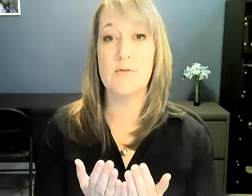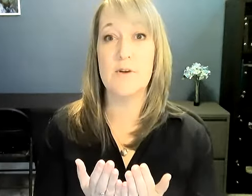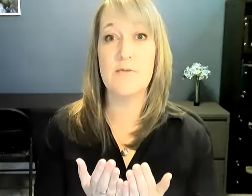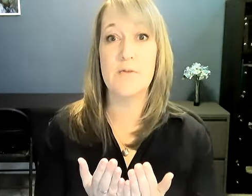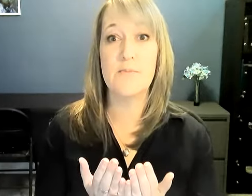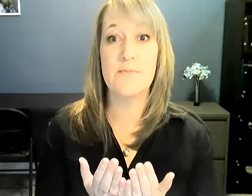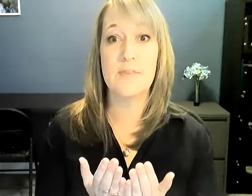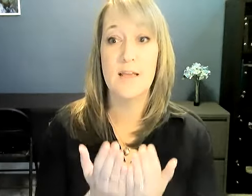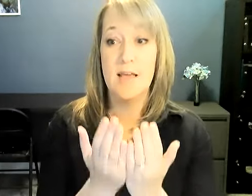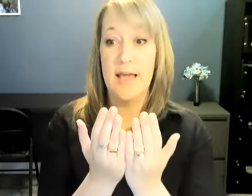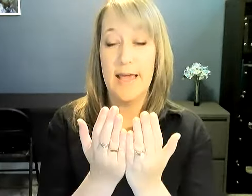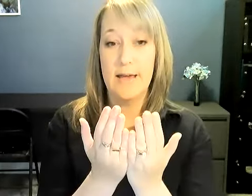front of you. And